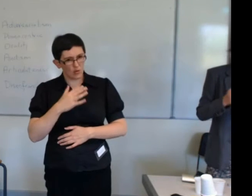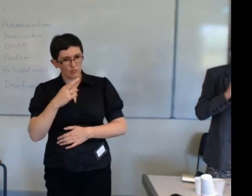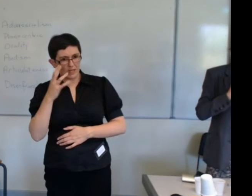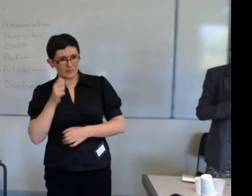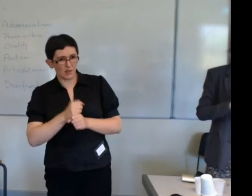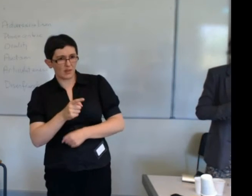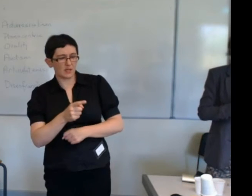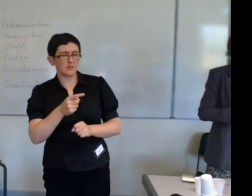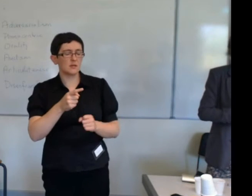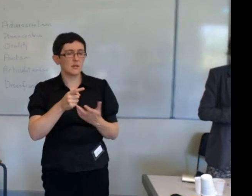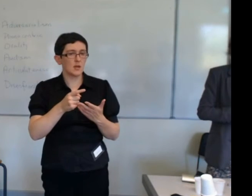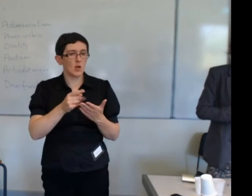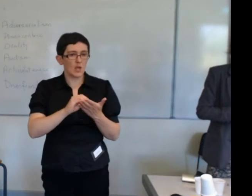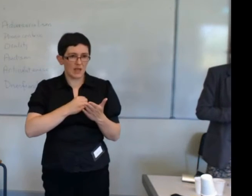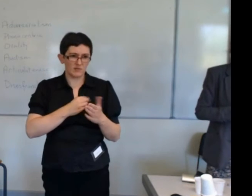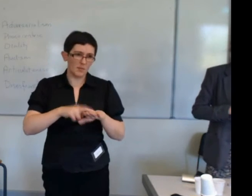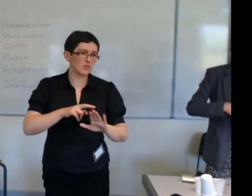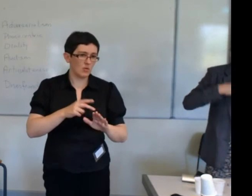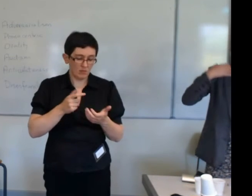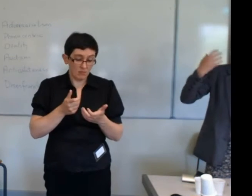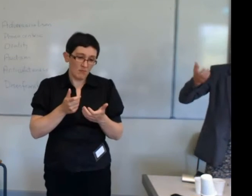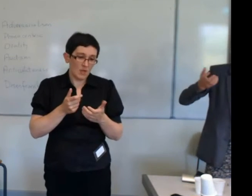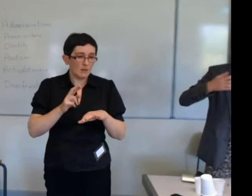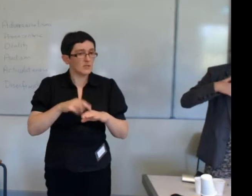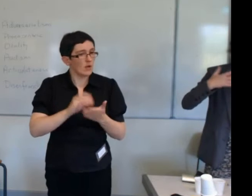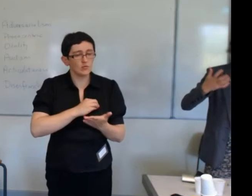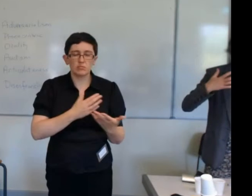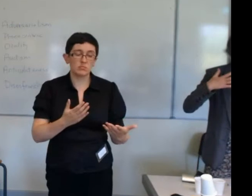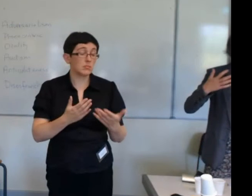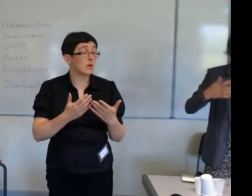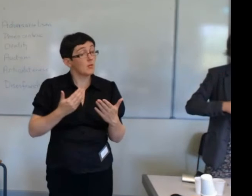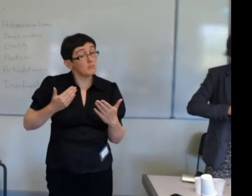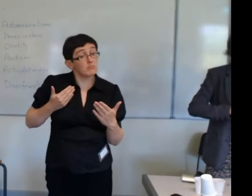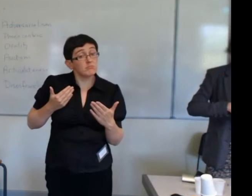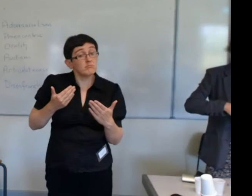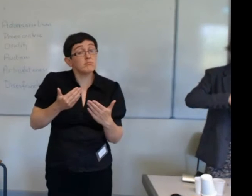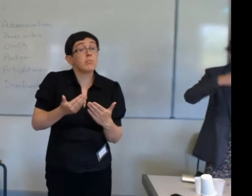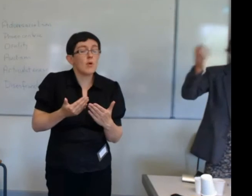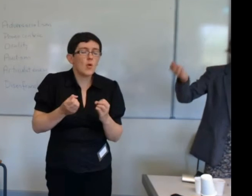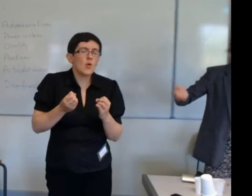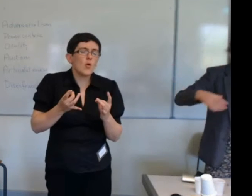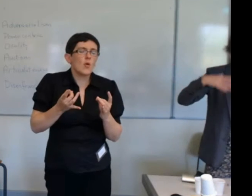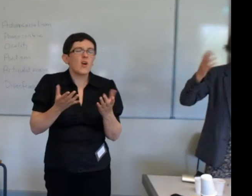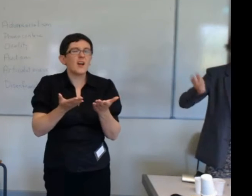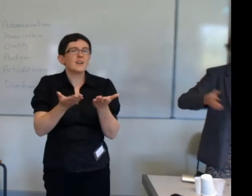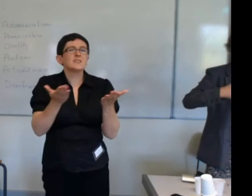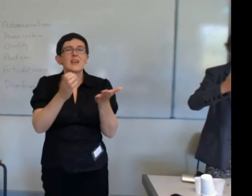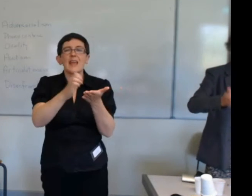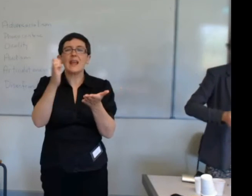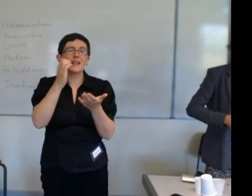you have to do better than that. And I think, you know, up to a certain point, you kind of think, oh, it's out there, it's in English, anybody can, if